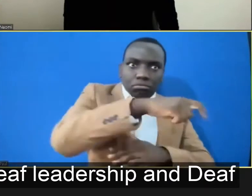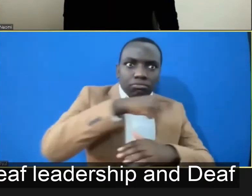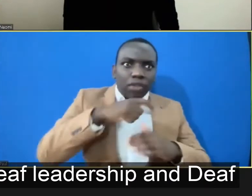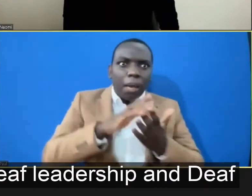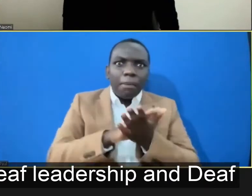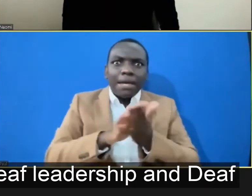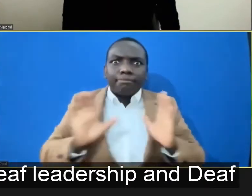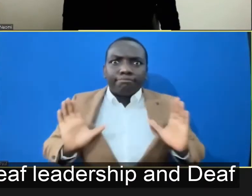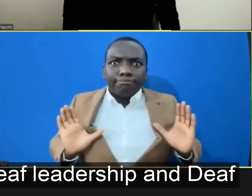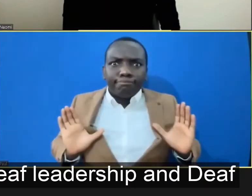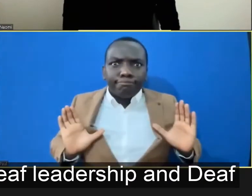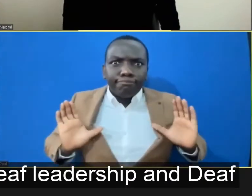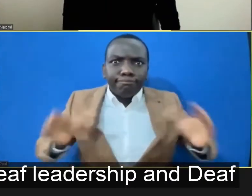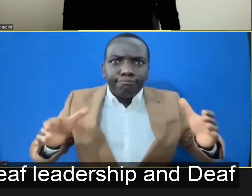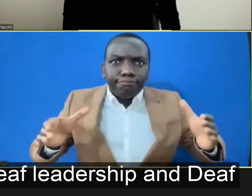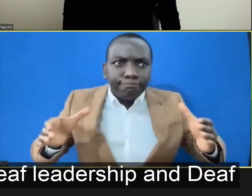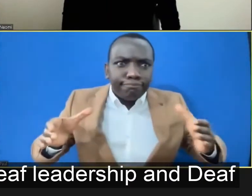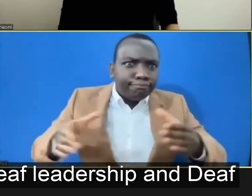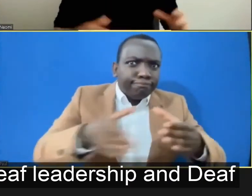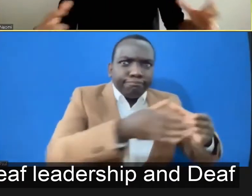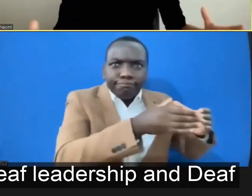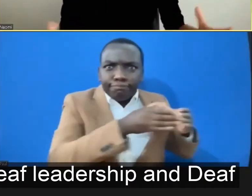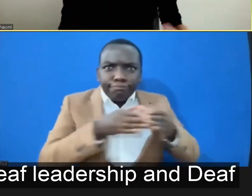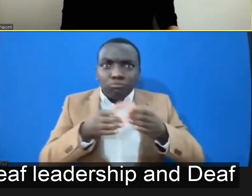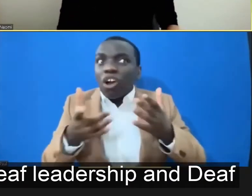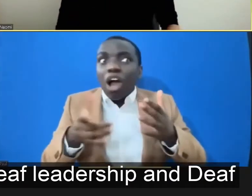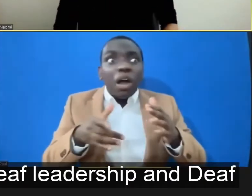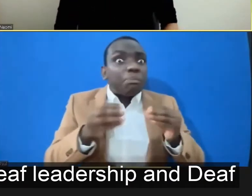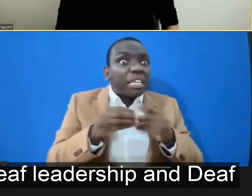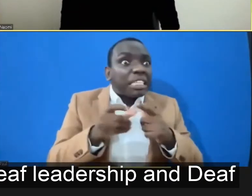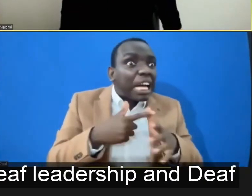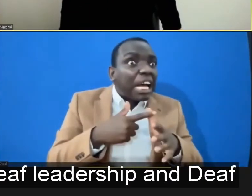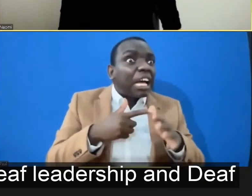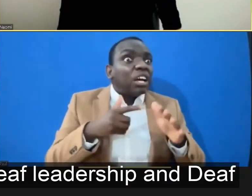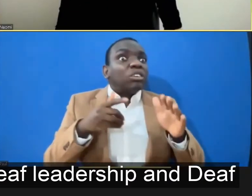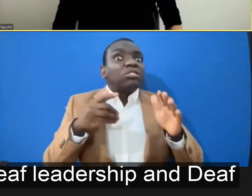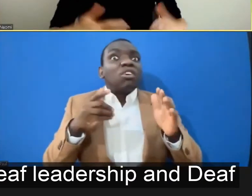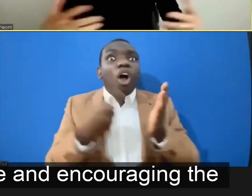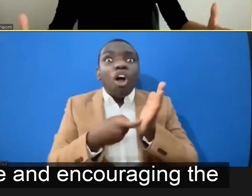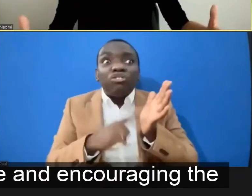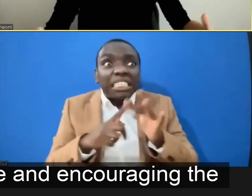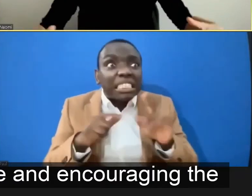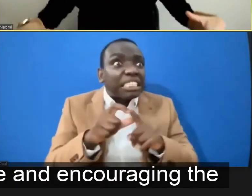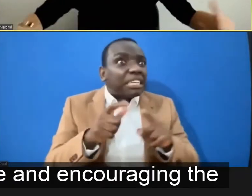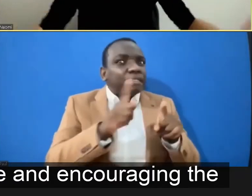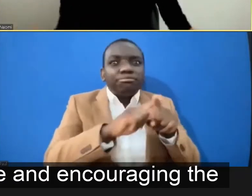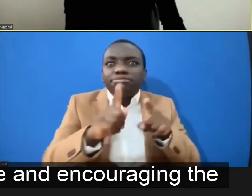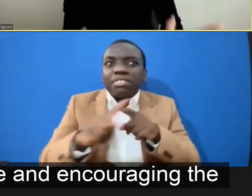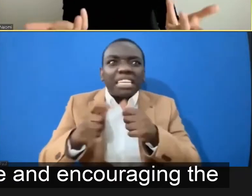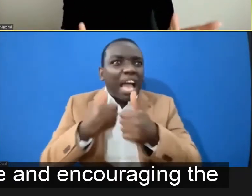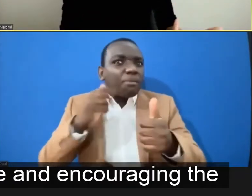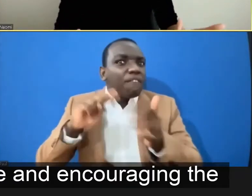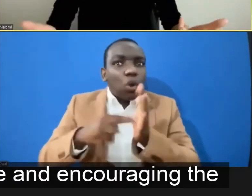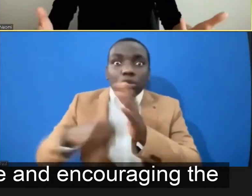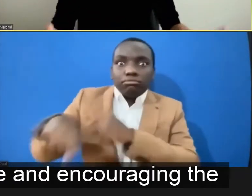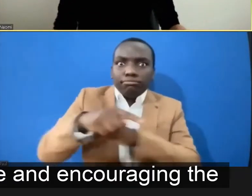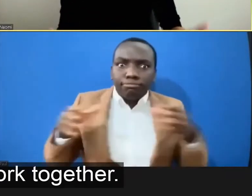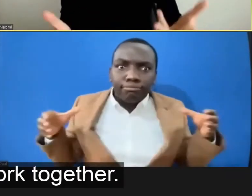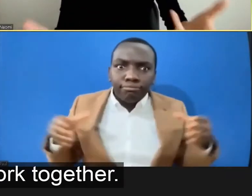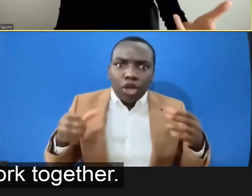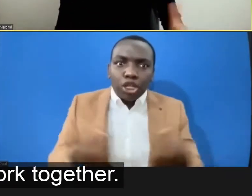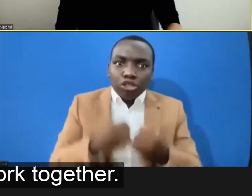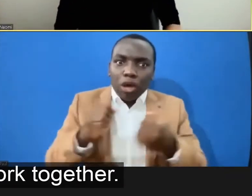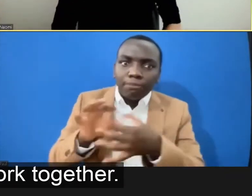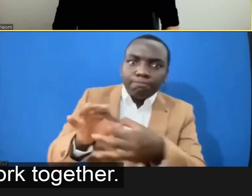provided by deaf leadership and deaf leaders motivating the collective and encouraging